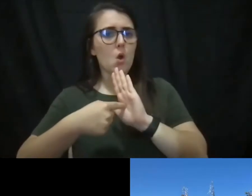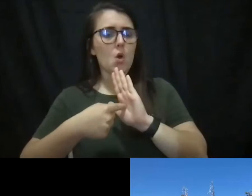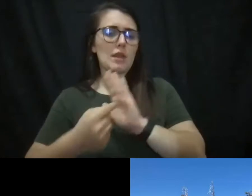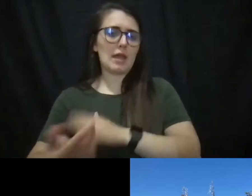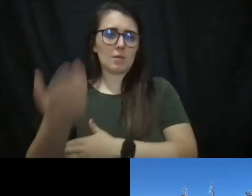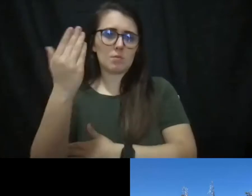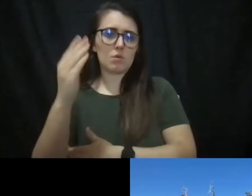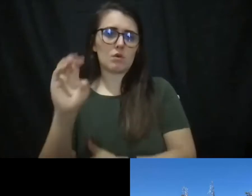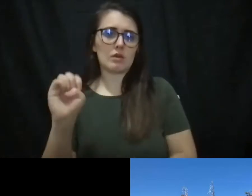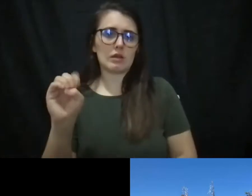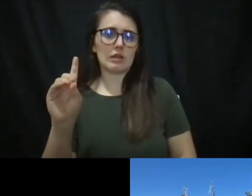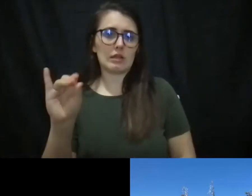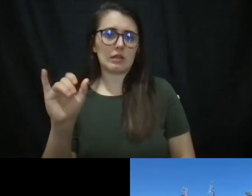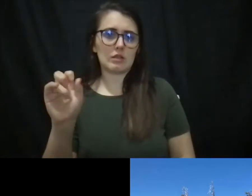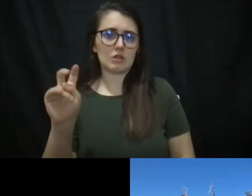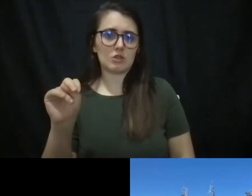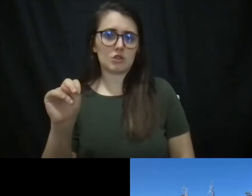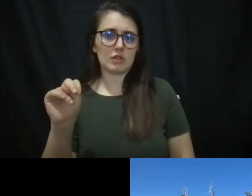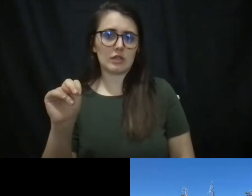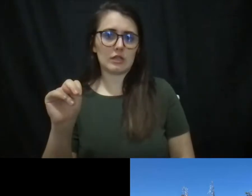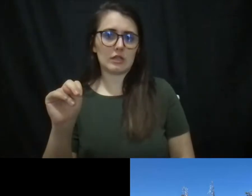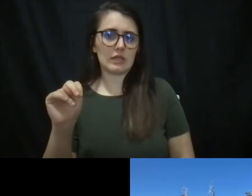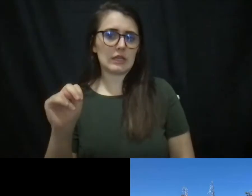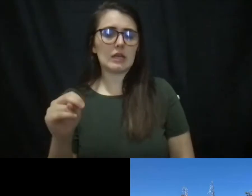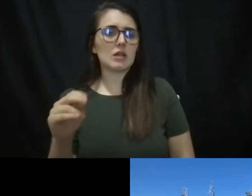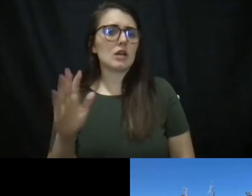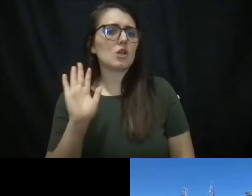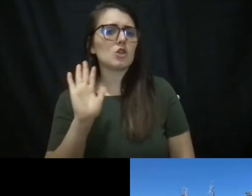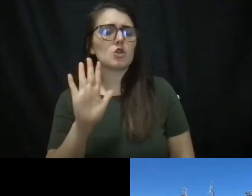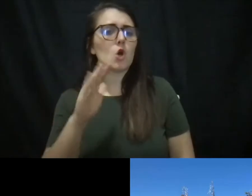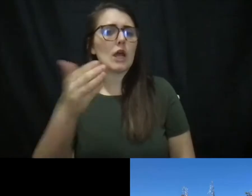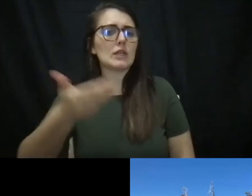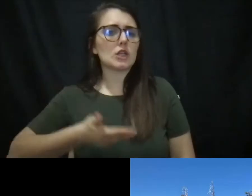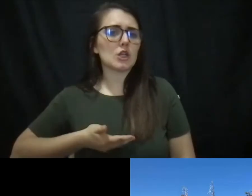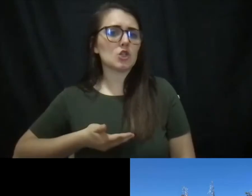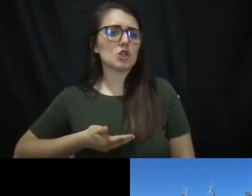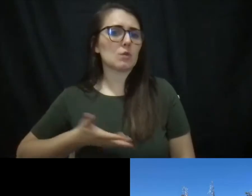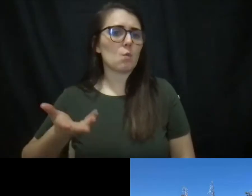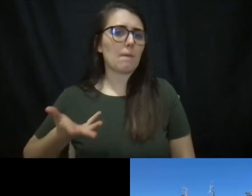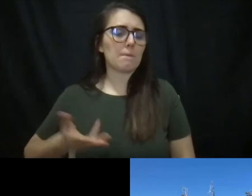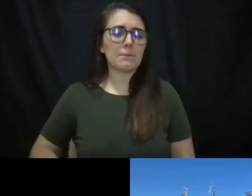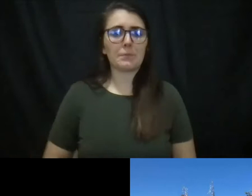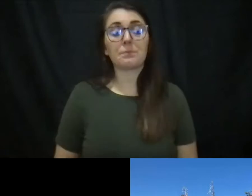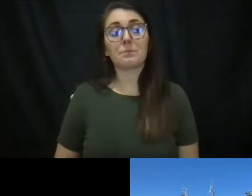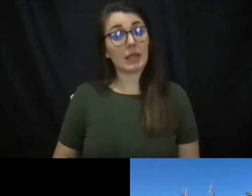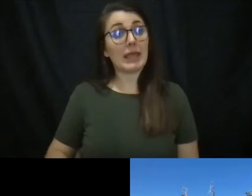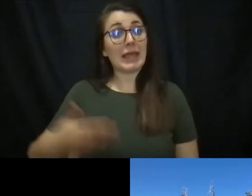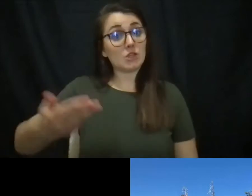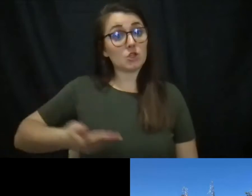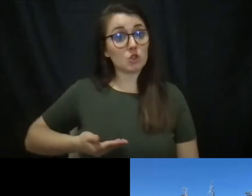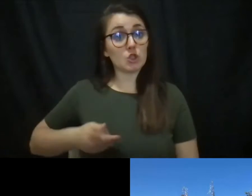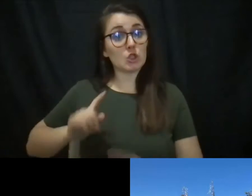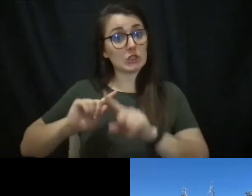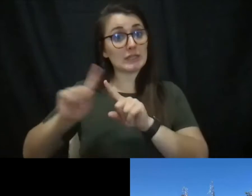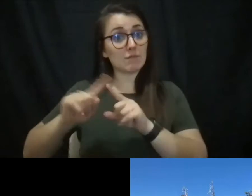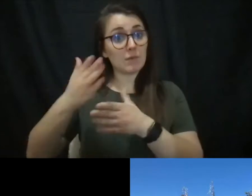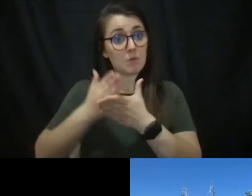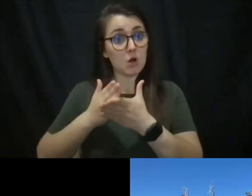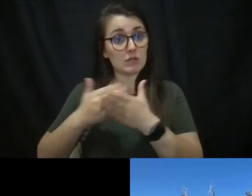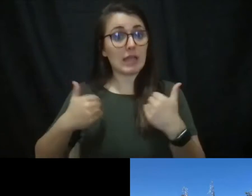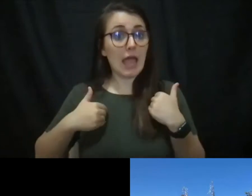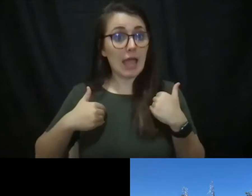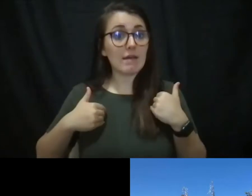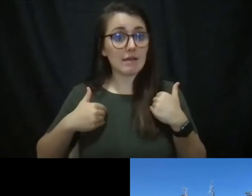Things Considered? How would you play the introduction to it? So there's a lot of different components that